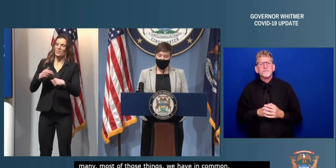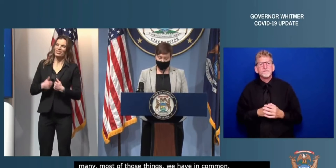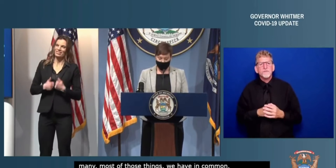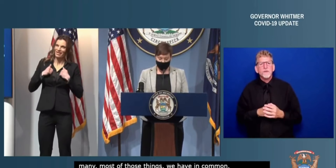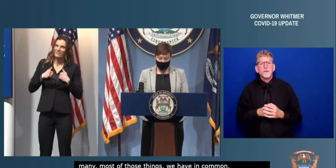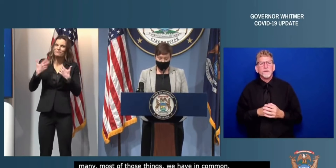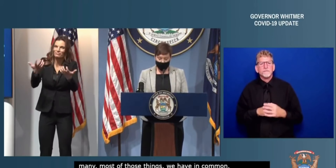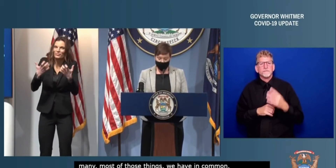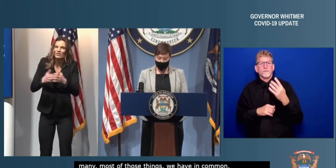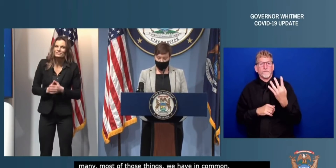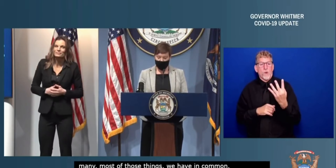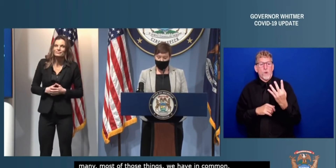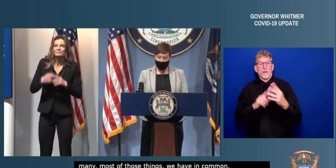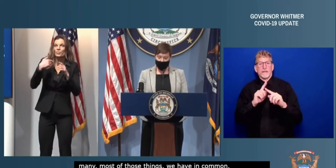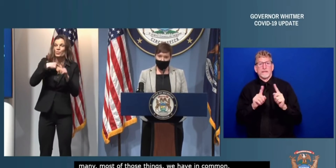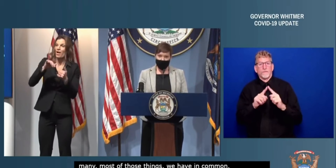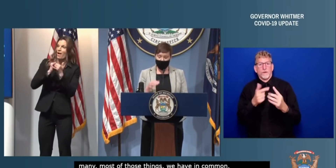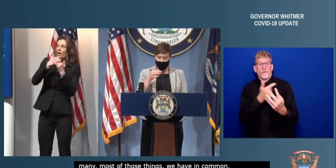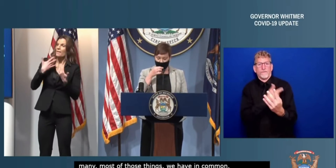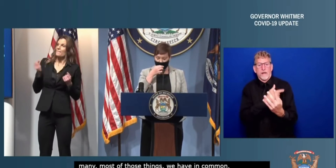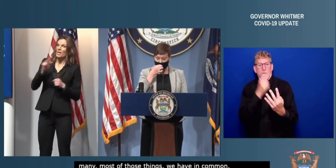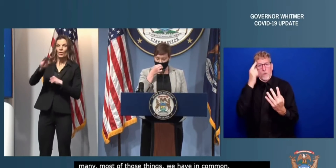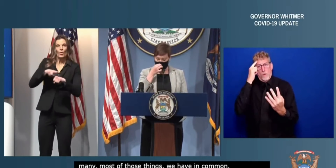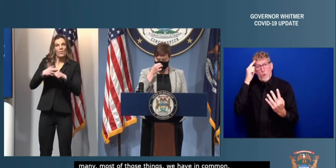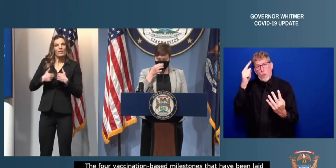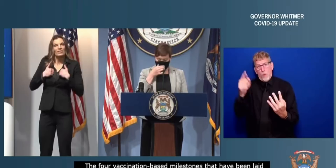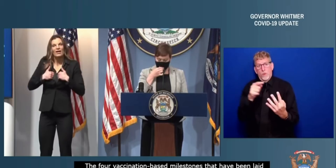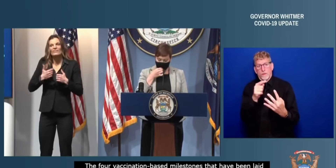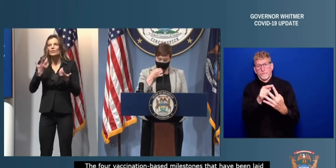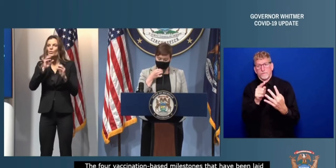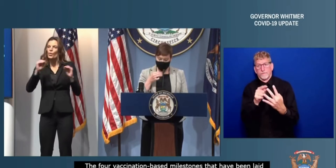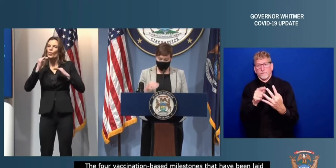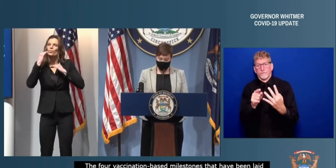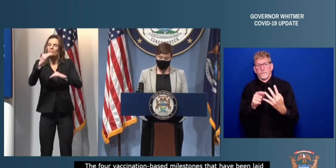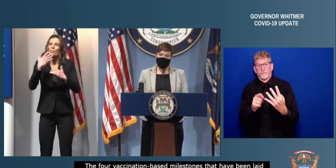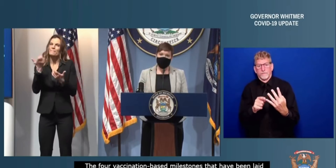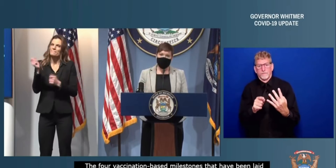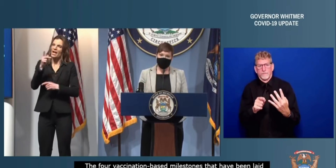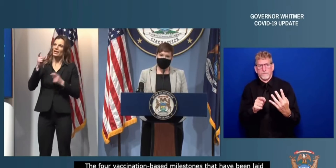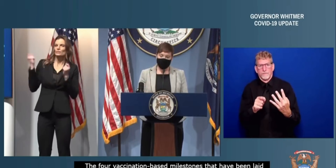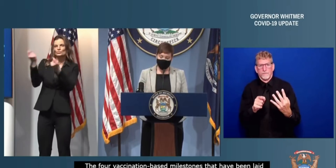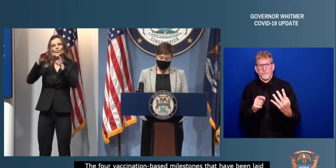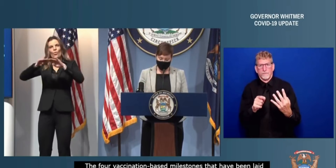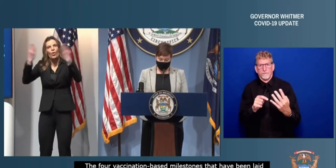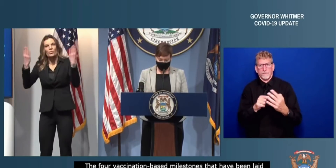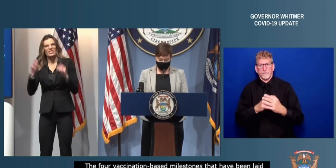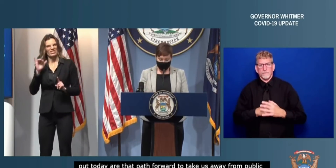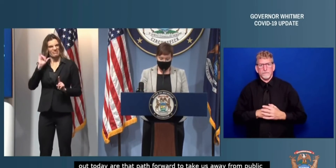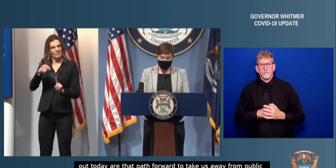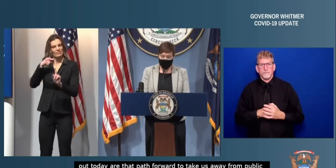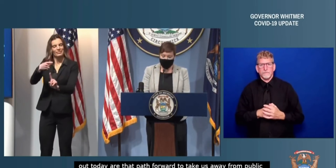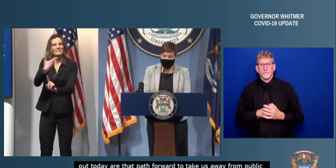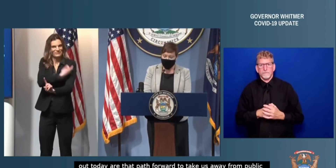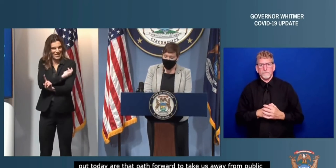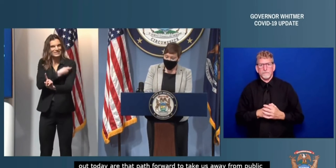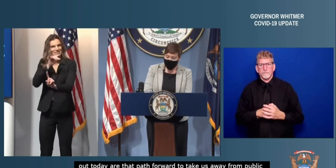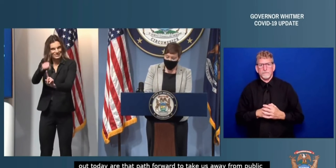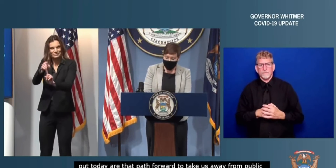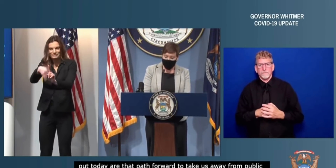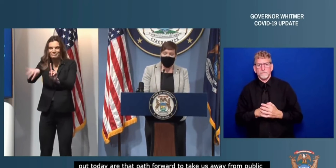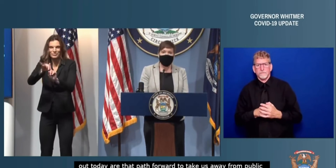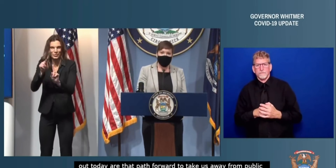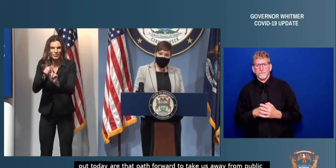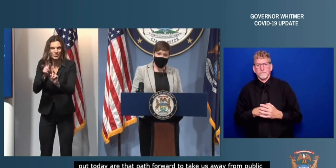path forward to take us away from public health restrictions and closer to all of those reasons. And as